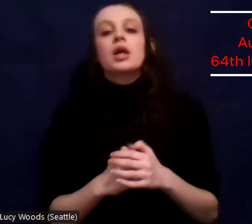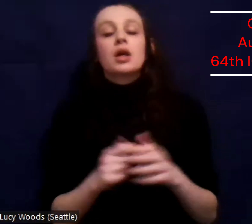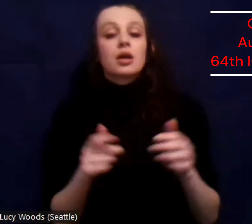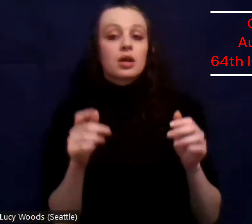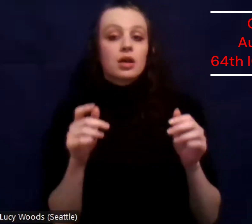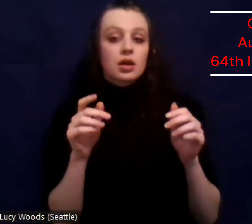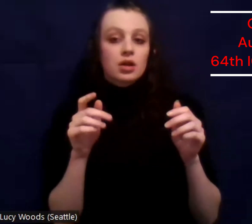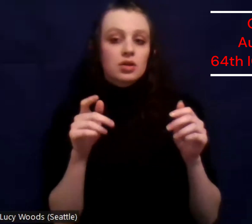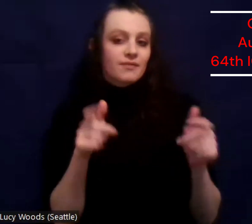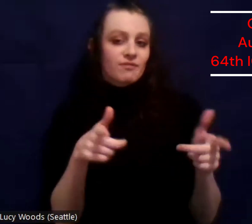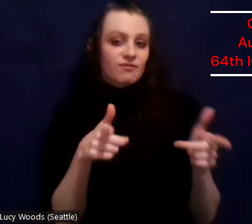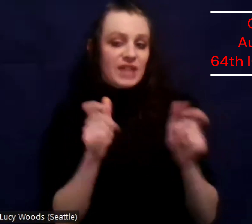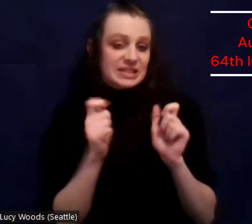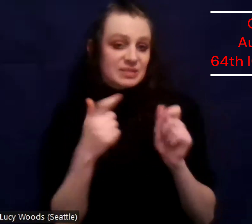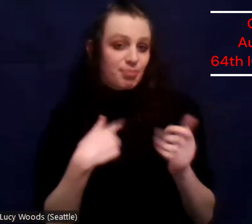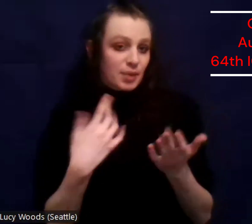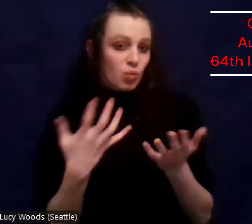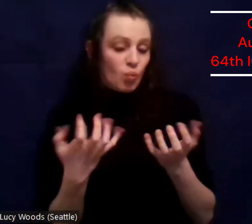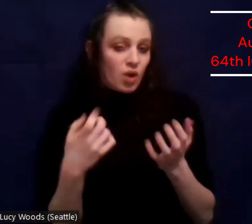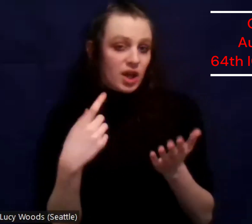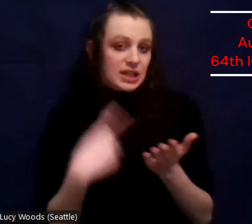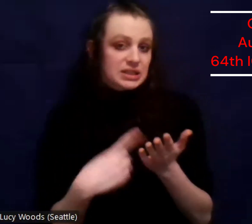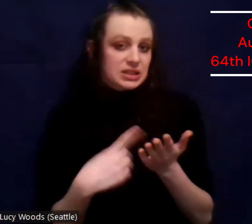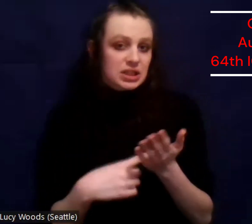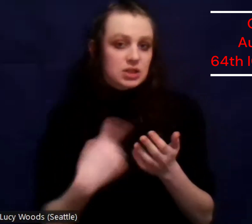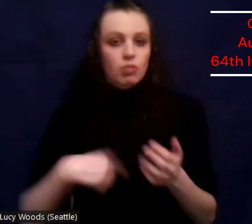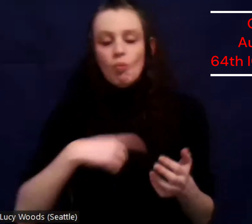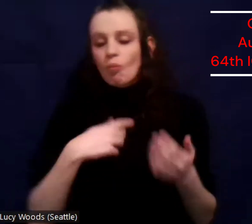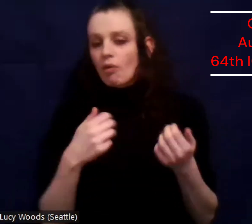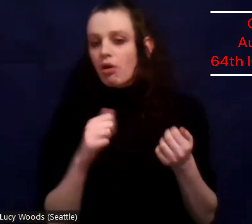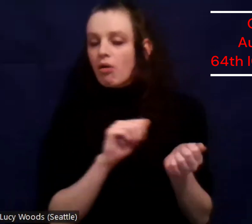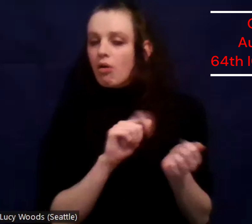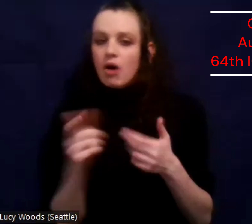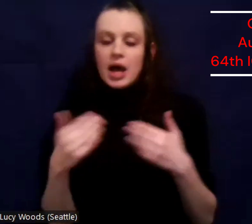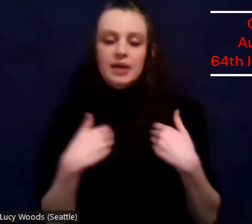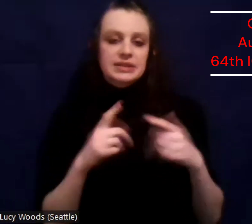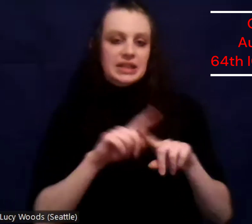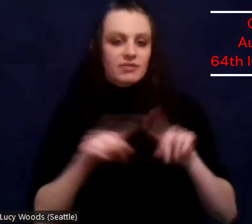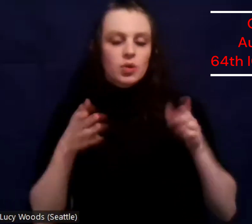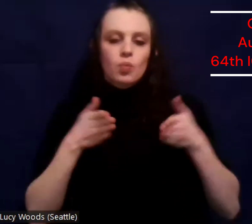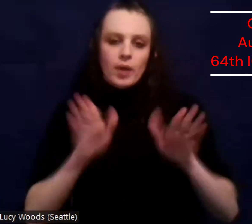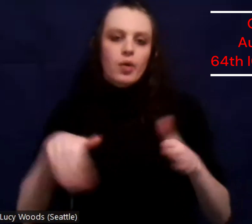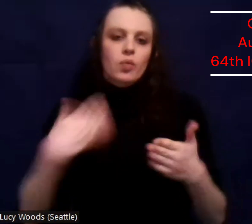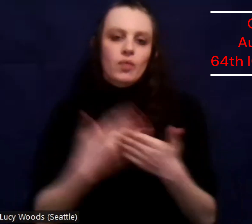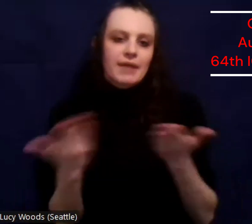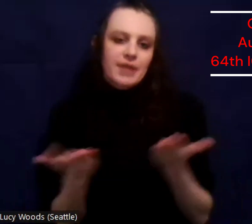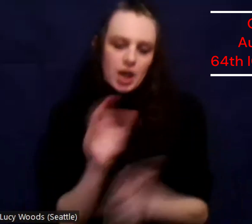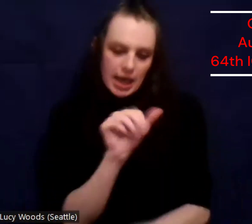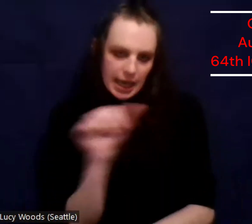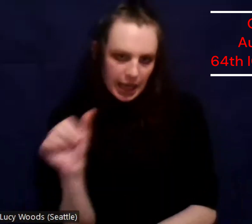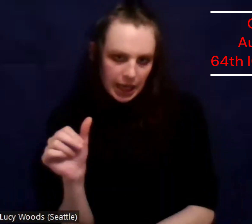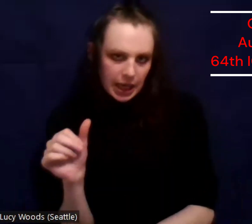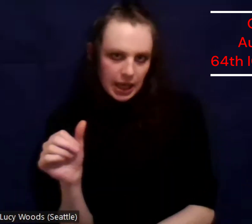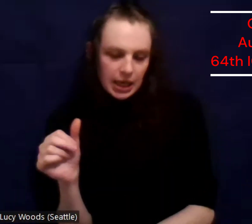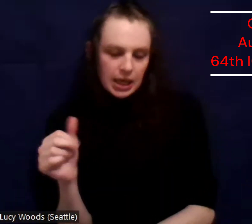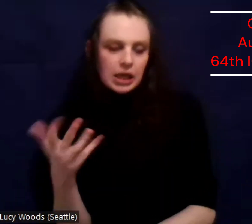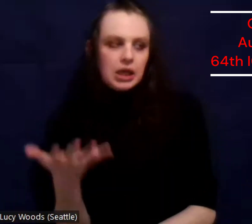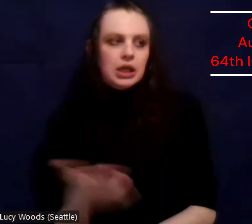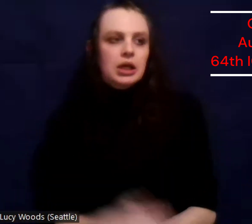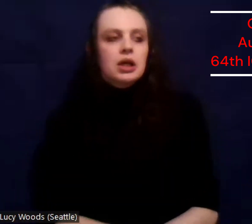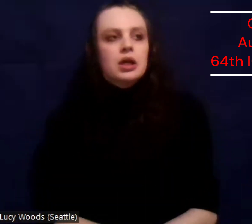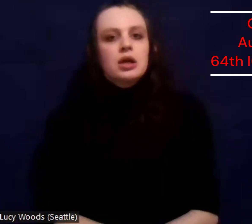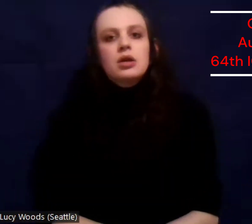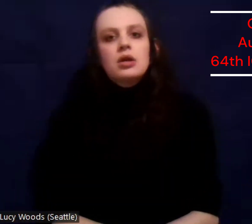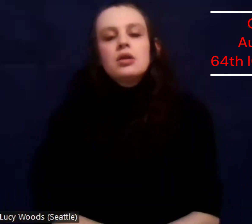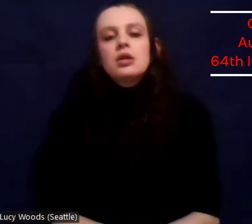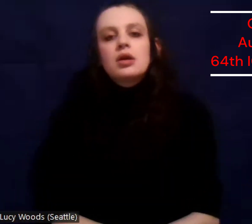want to talk about, we all have different ways of getting in here, but not all of us are able. I think